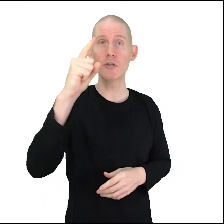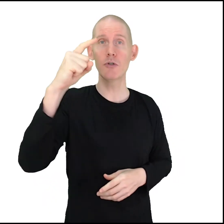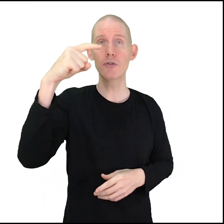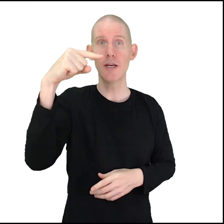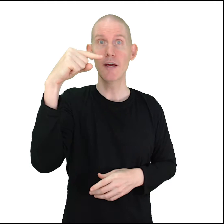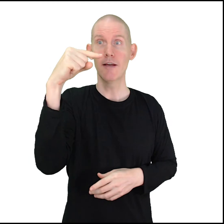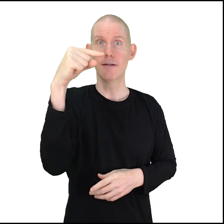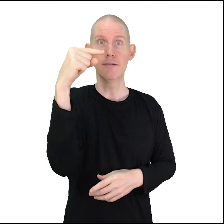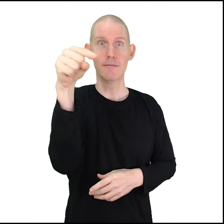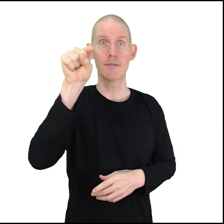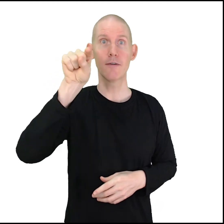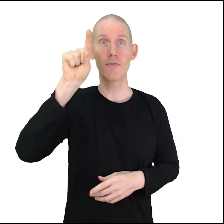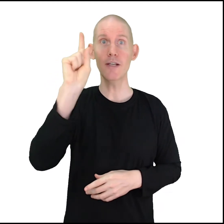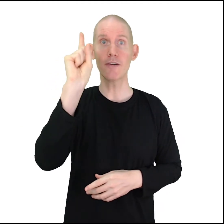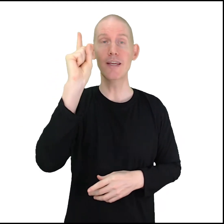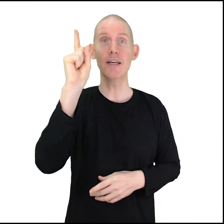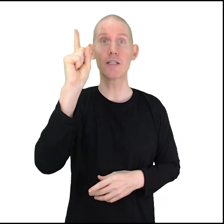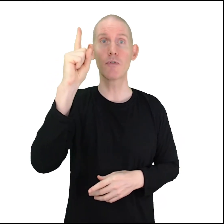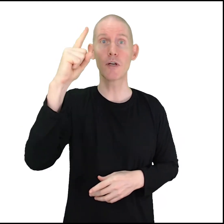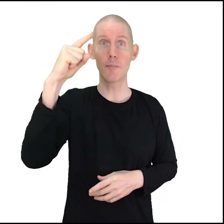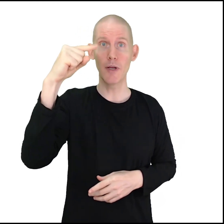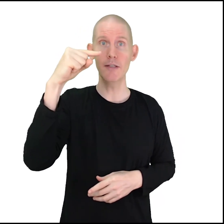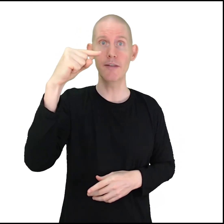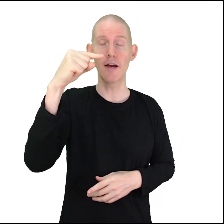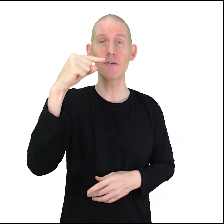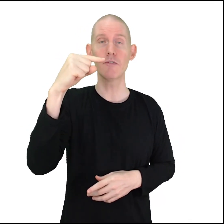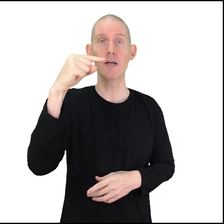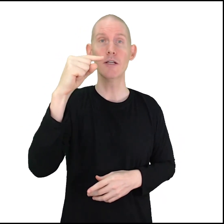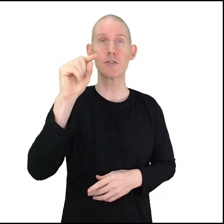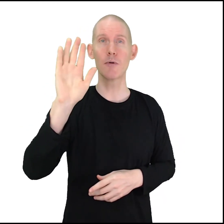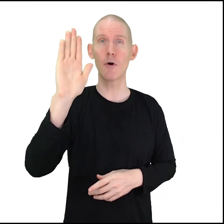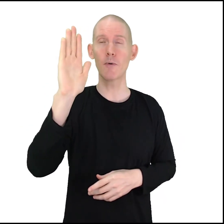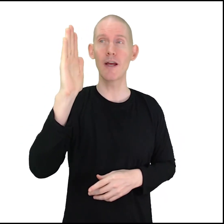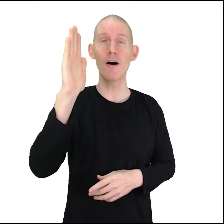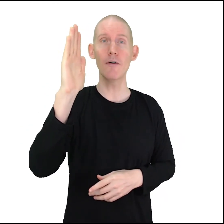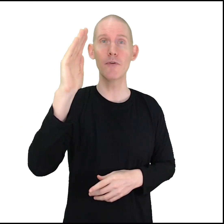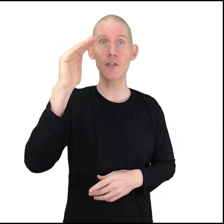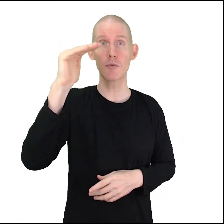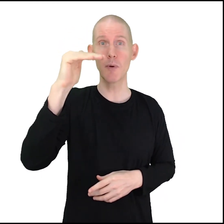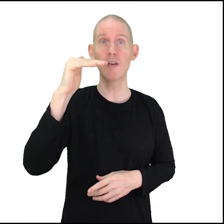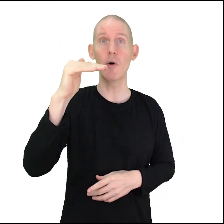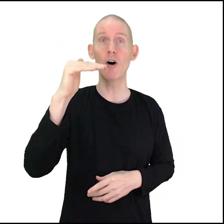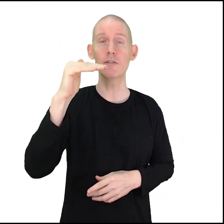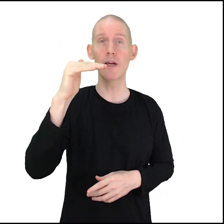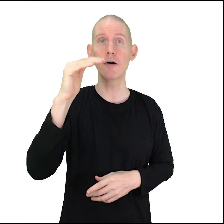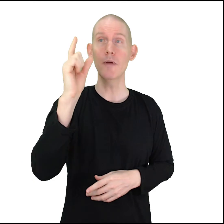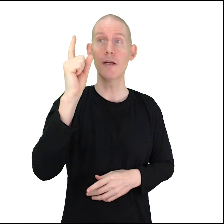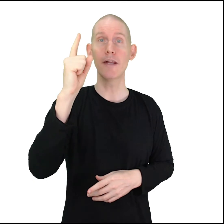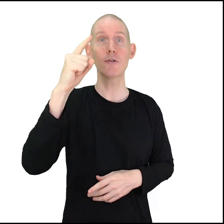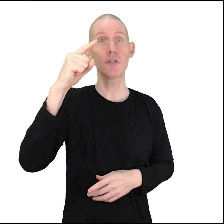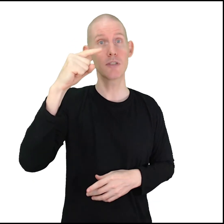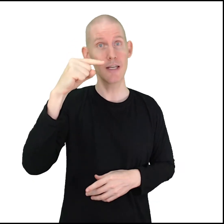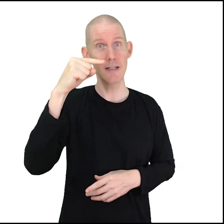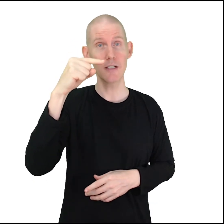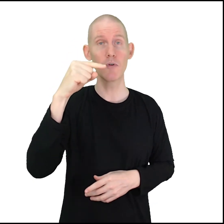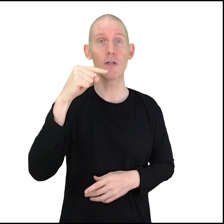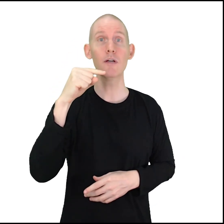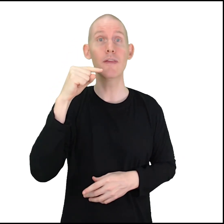use the finger, the index finger, bend it down, right? So before we had all fingers, we bent them all down. Now just the index finger, and then do